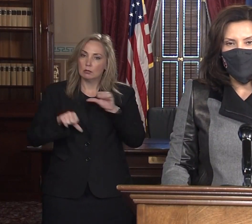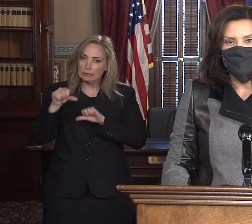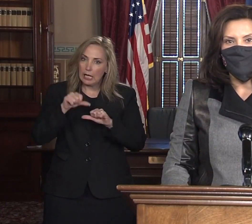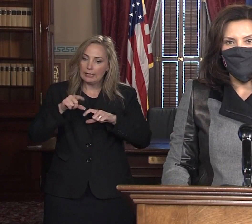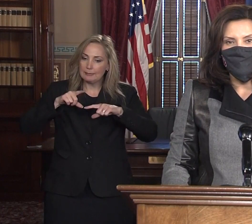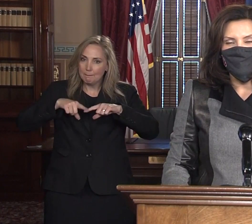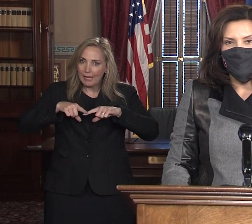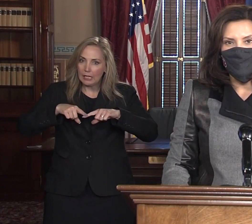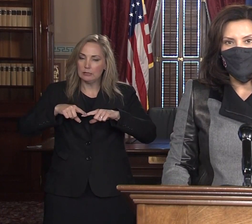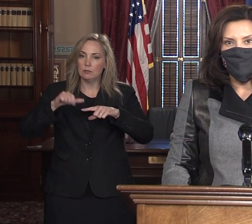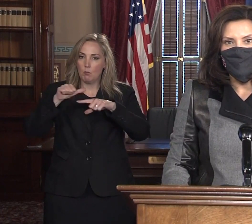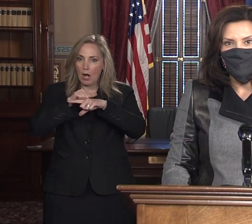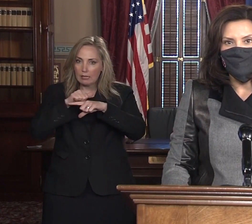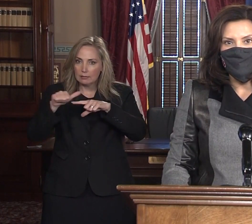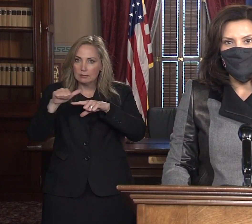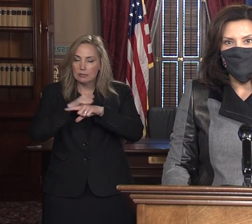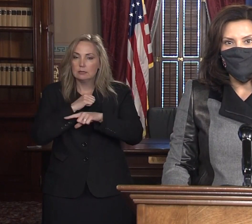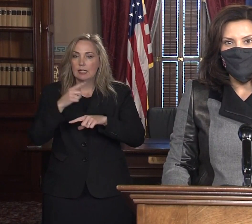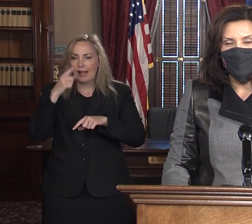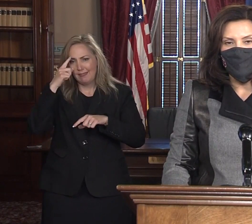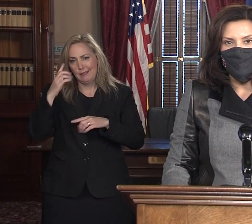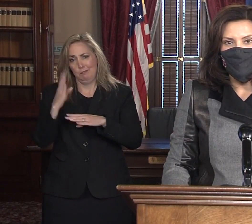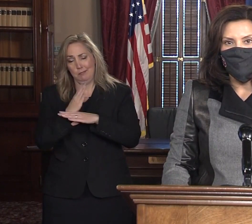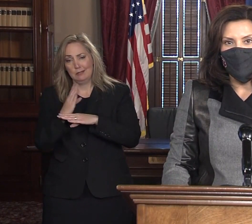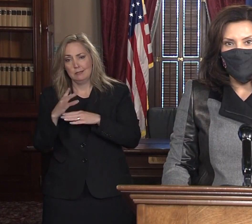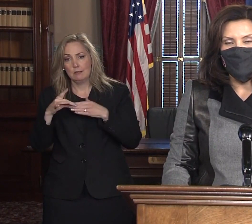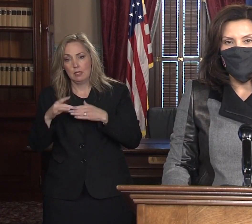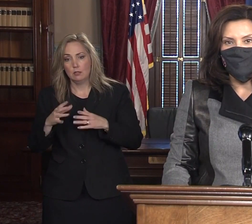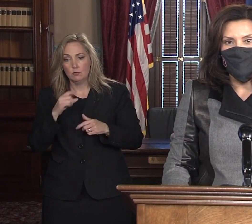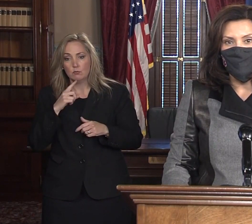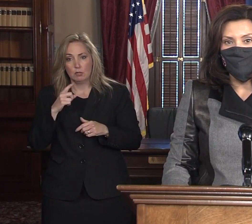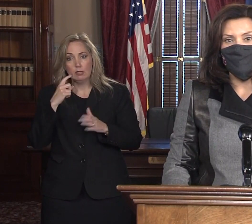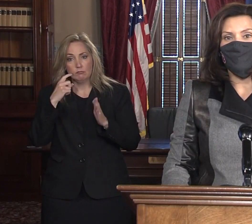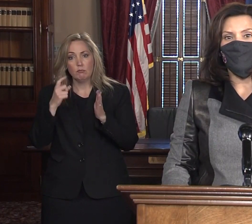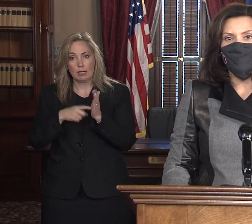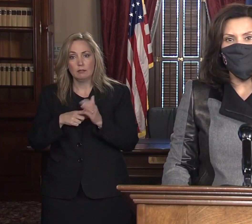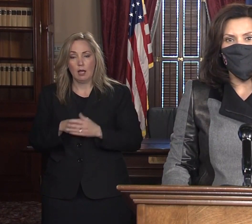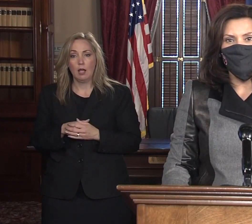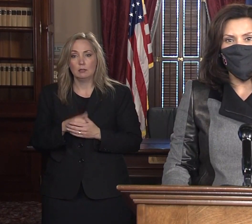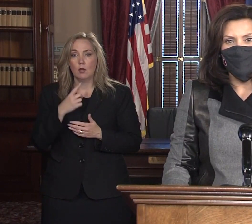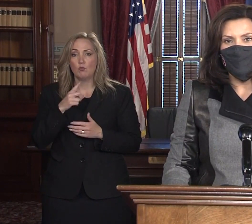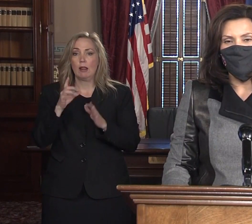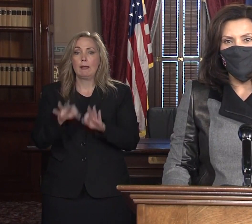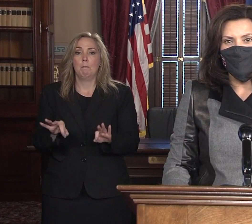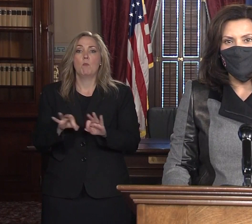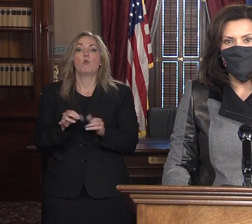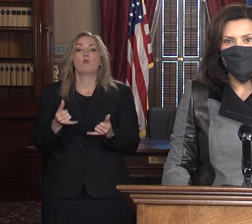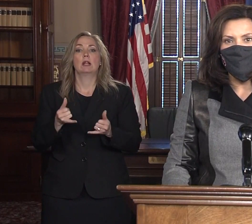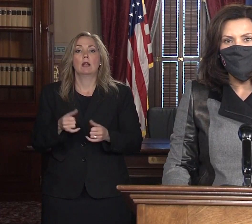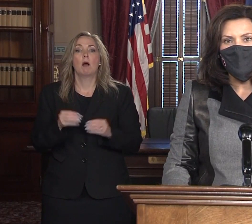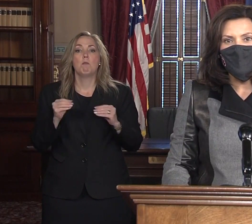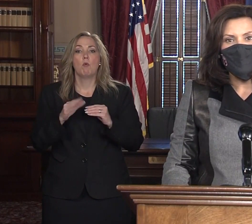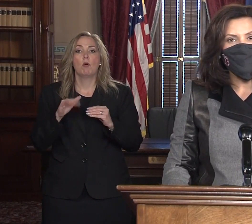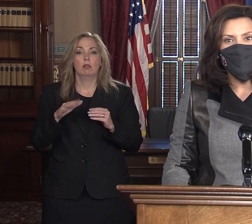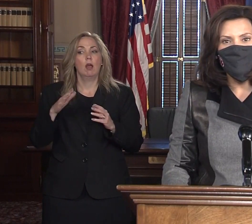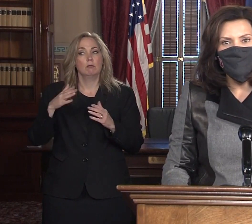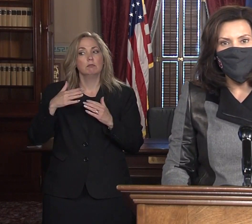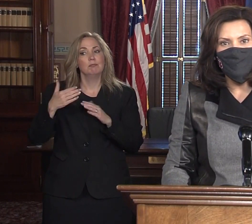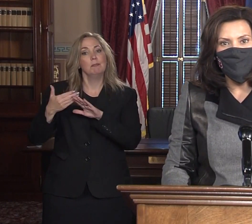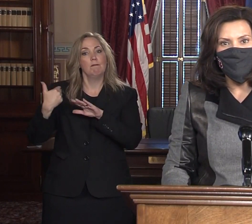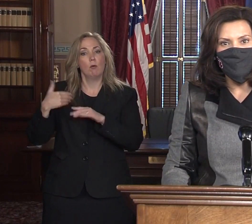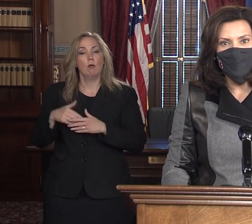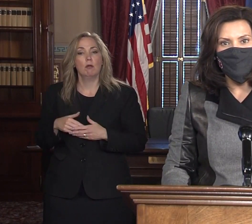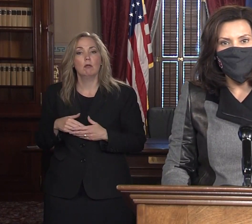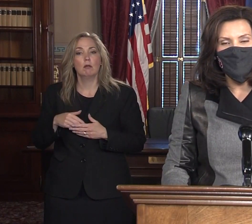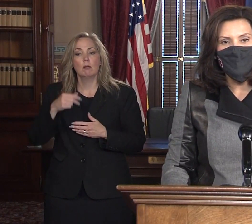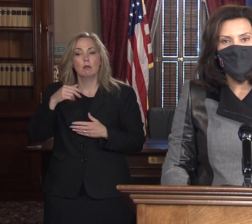science-based practices that I think business leaders recognize are really crucial right now more than ever. And they're all seeing